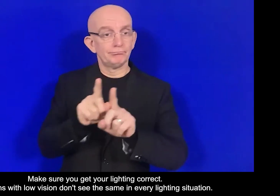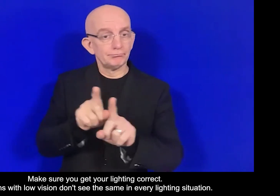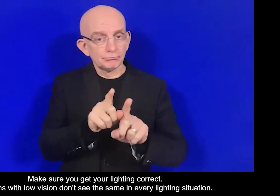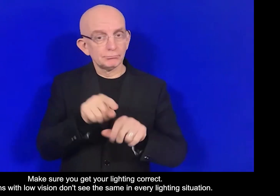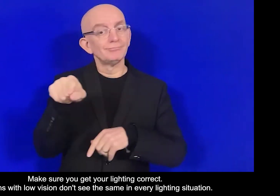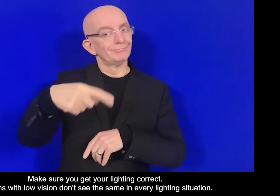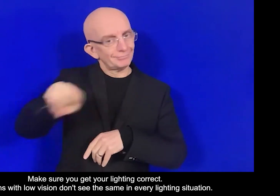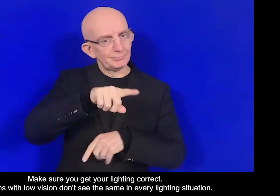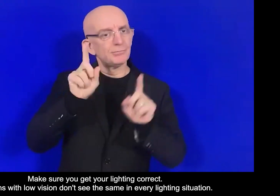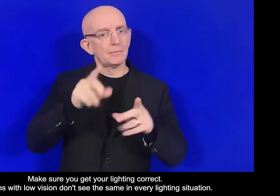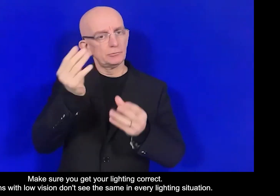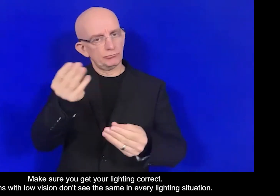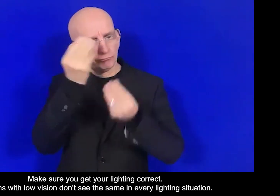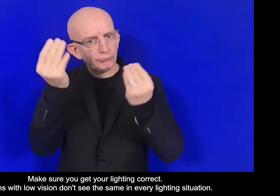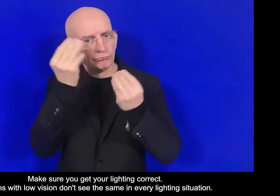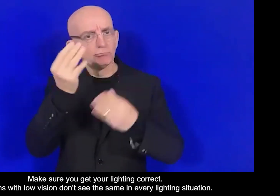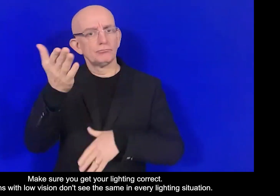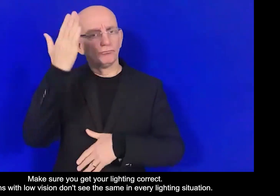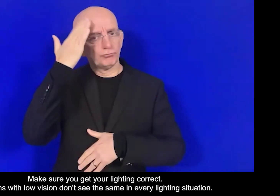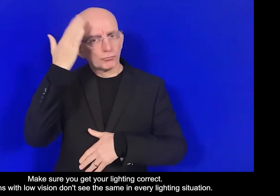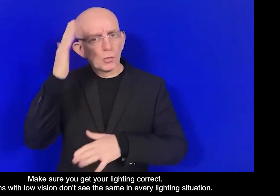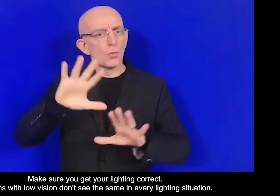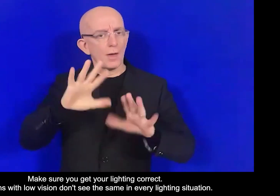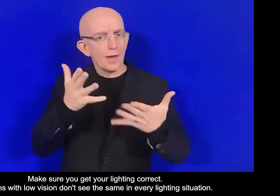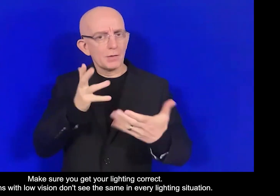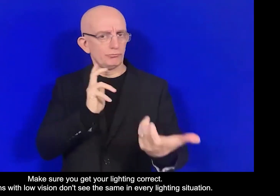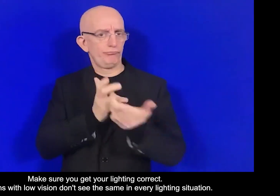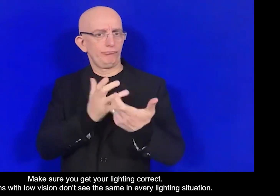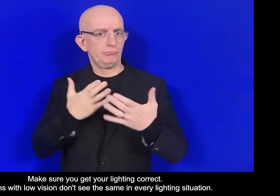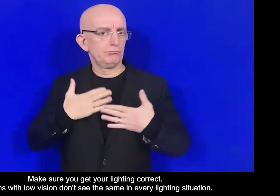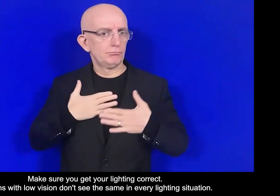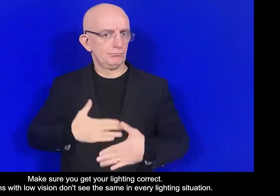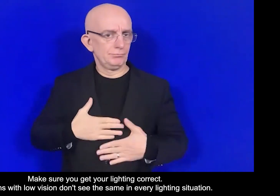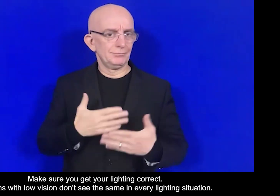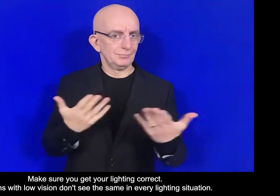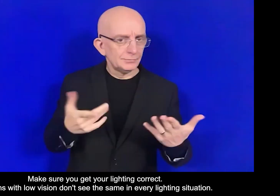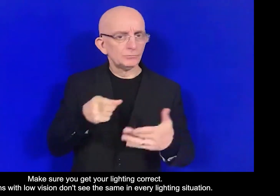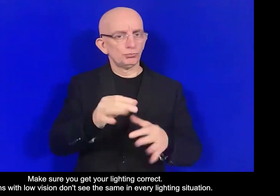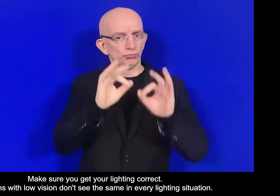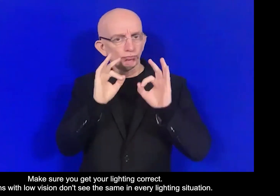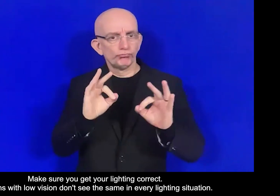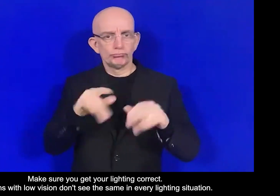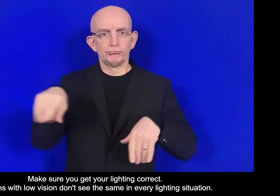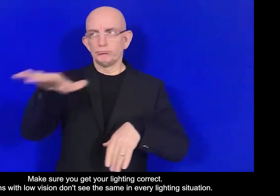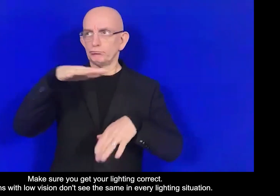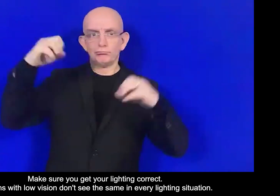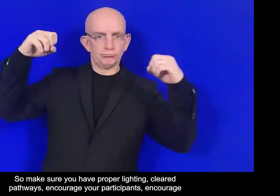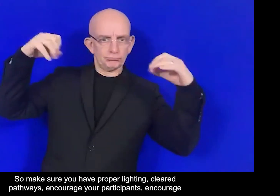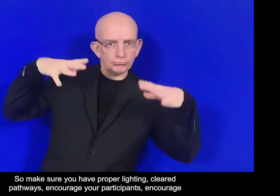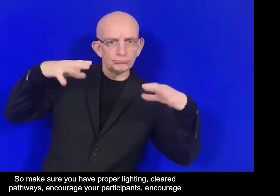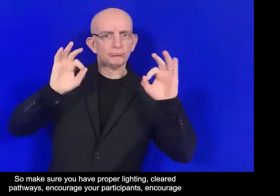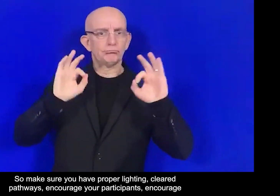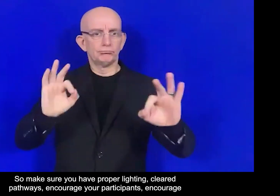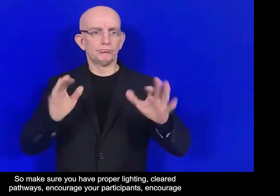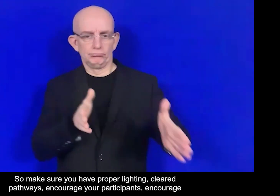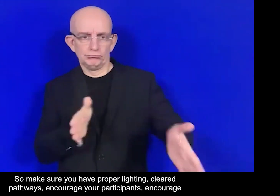sure you get your lighting correct. Persons with low vision don't see the same in every lighting situation. So make